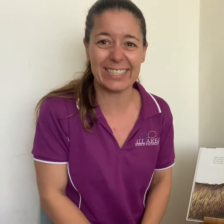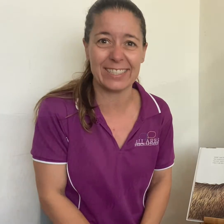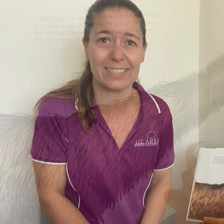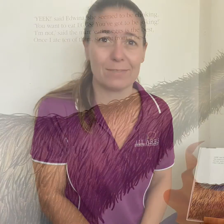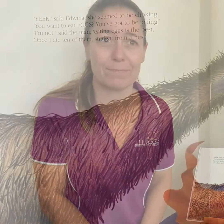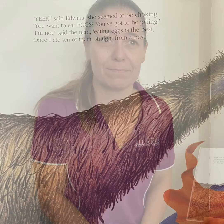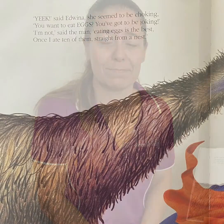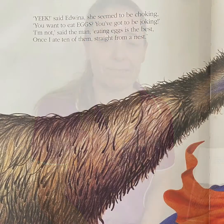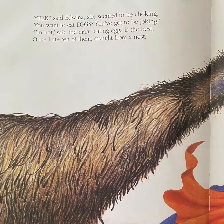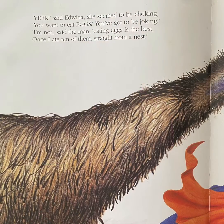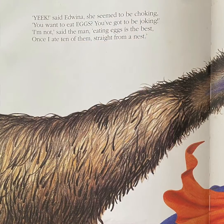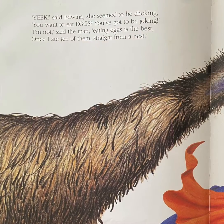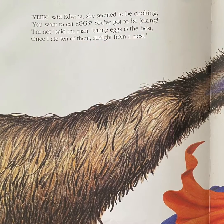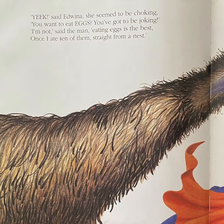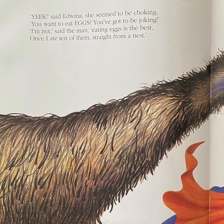nest.